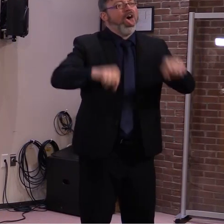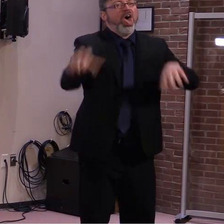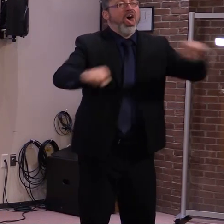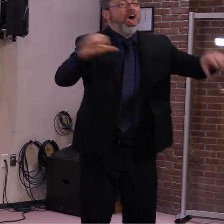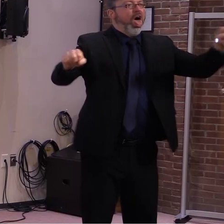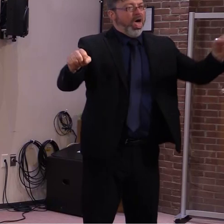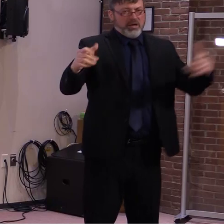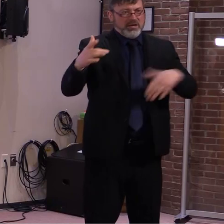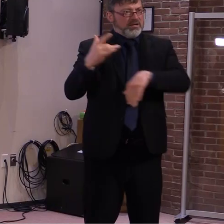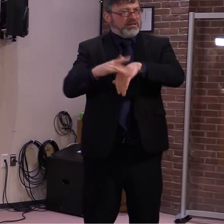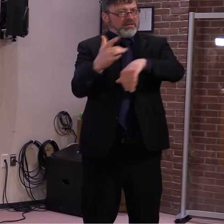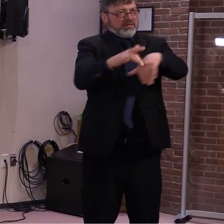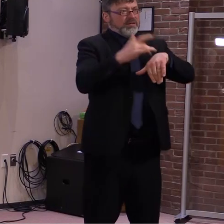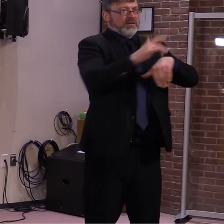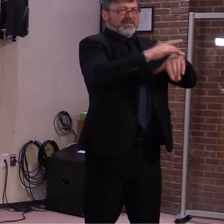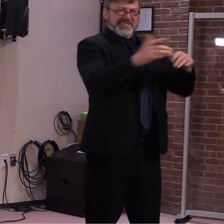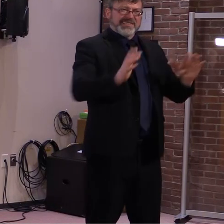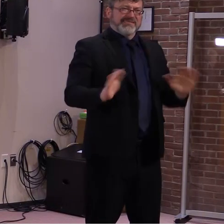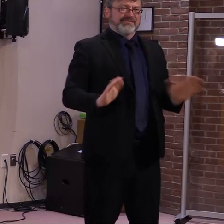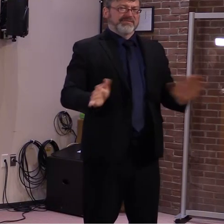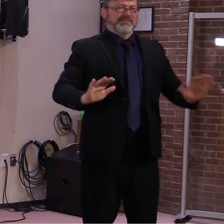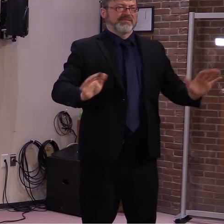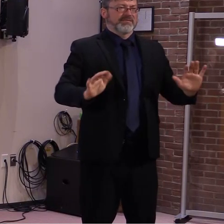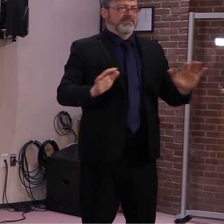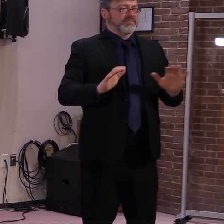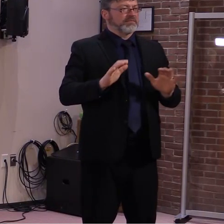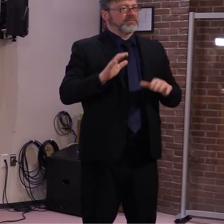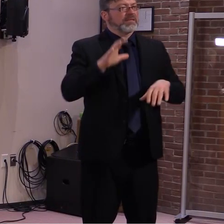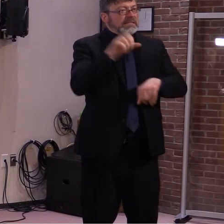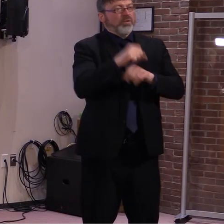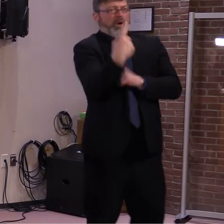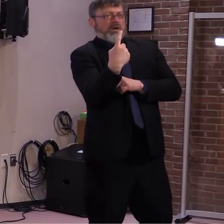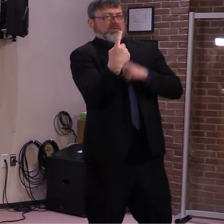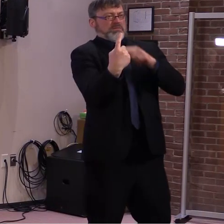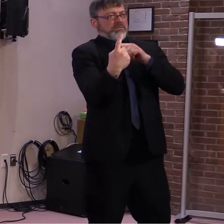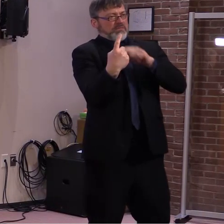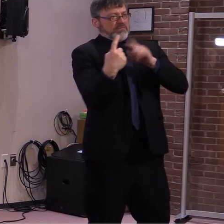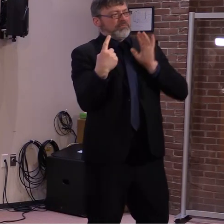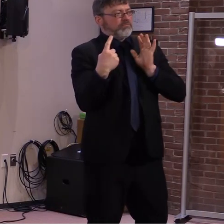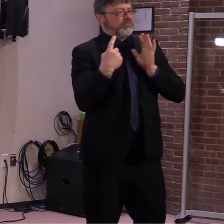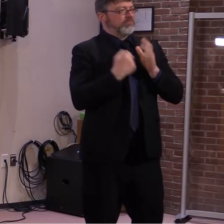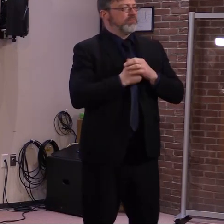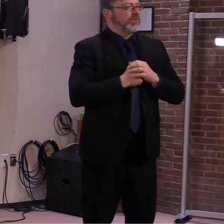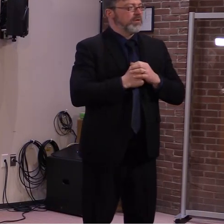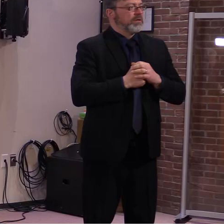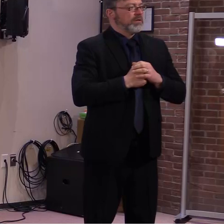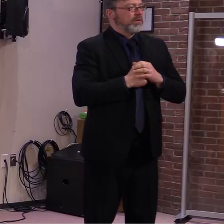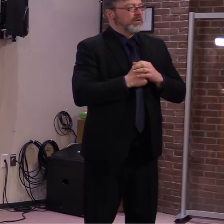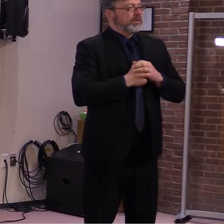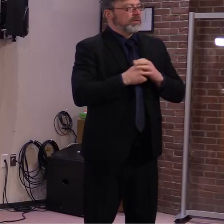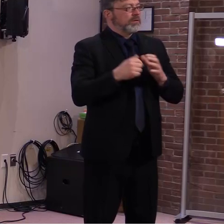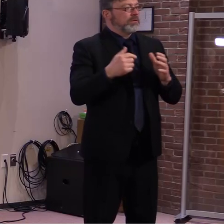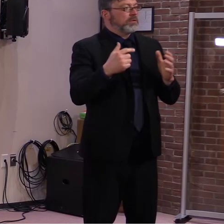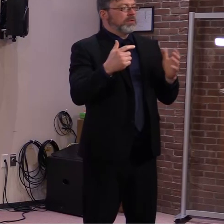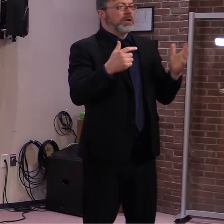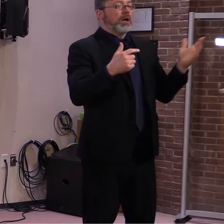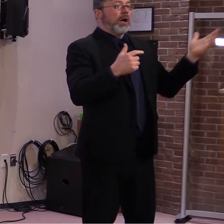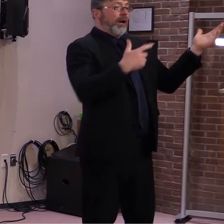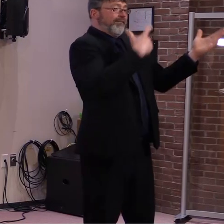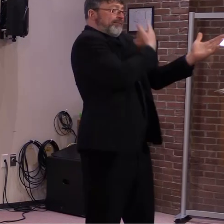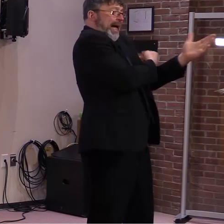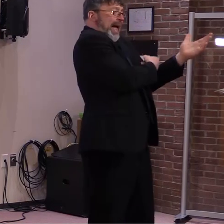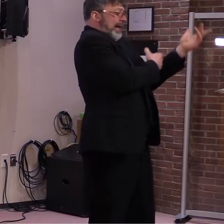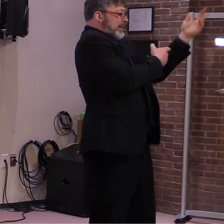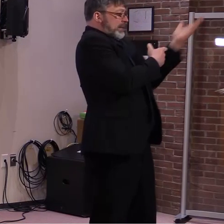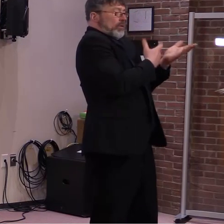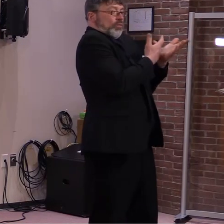have not seen a high percentage of wasted doses. We have seen, and I've mentioned it a couple of times,